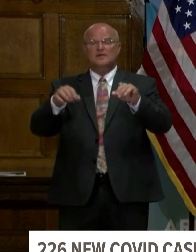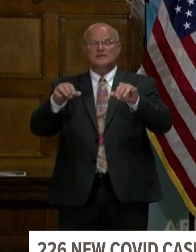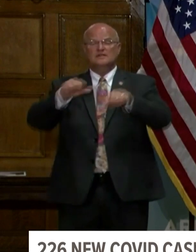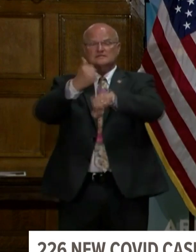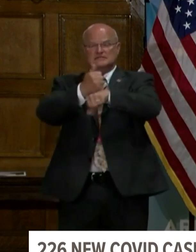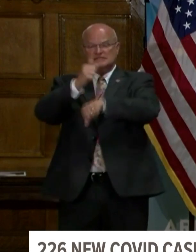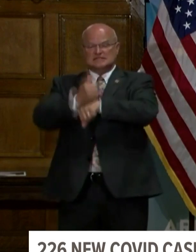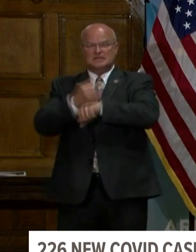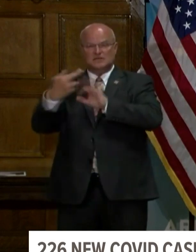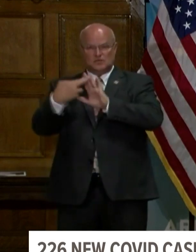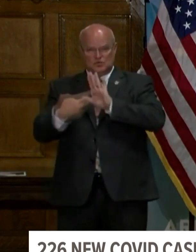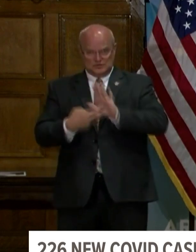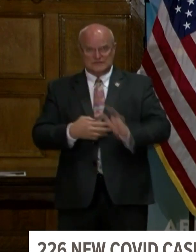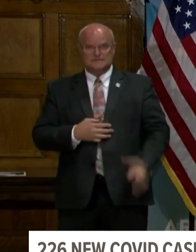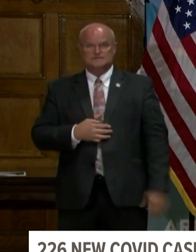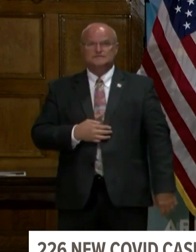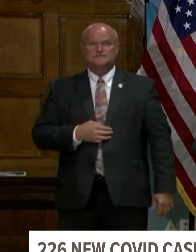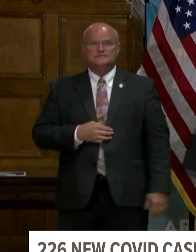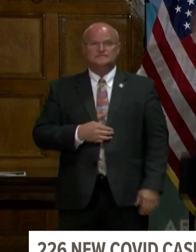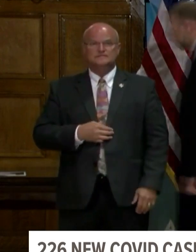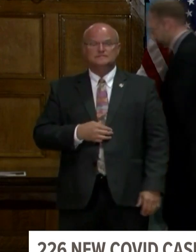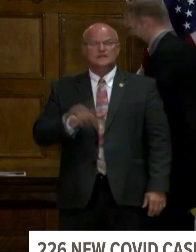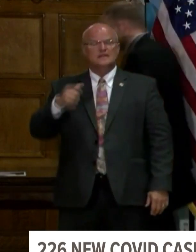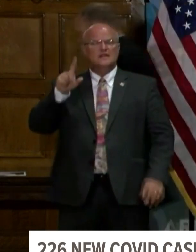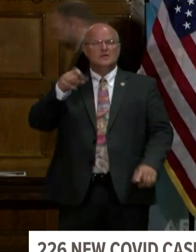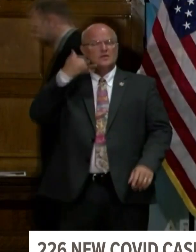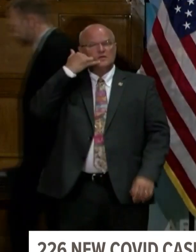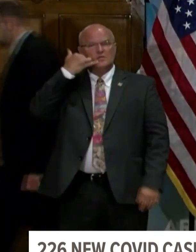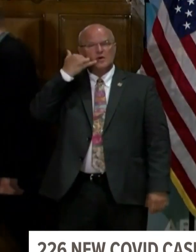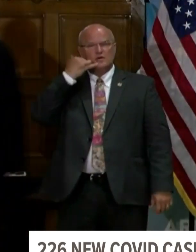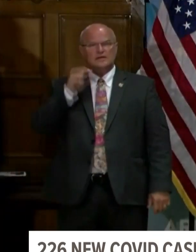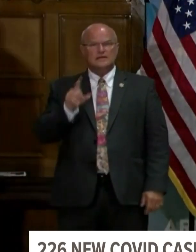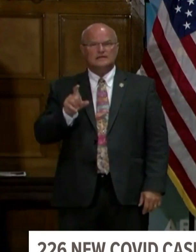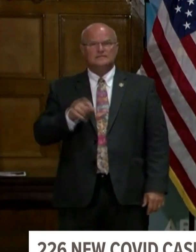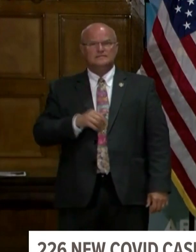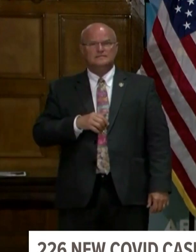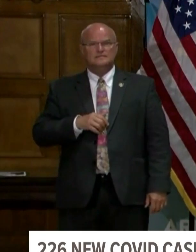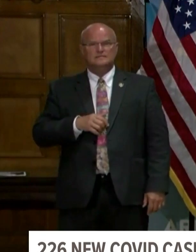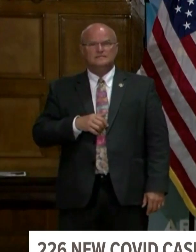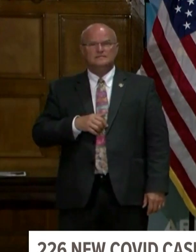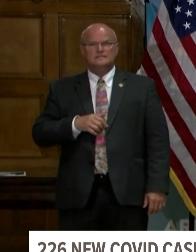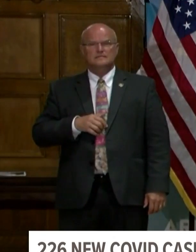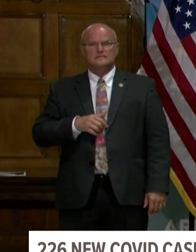measures in place. Is there another question remotely?